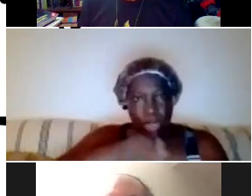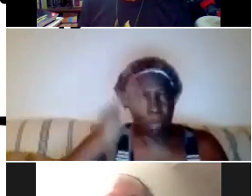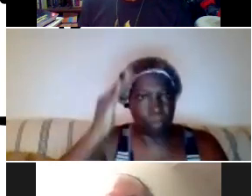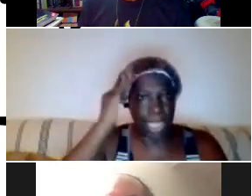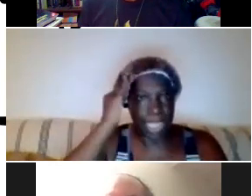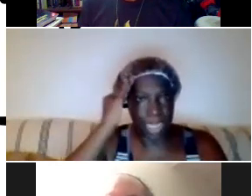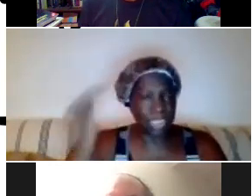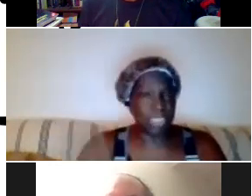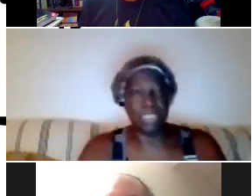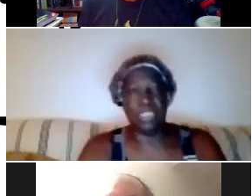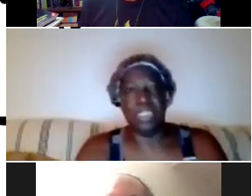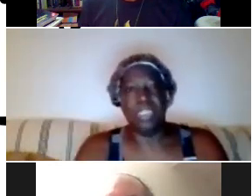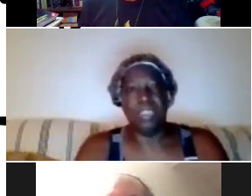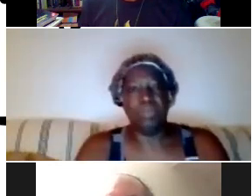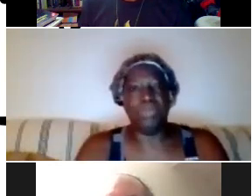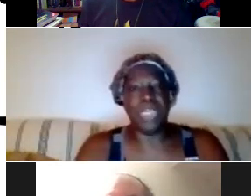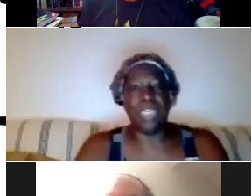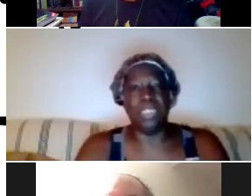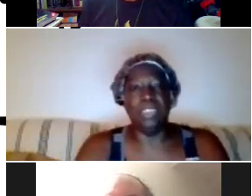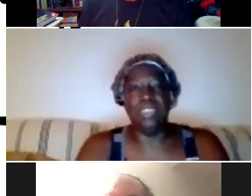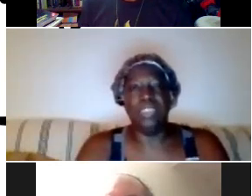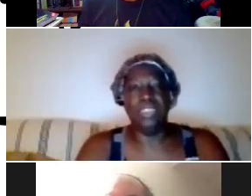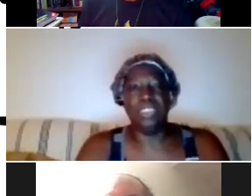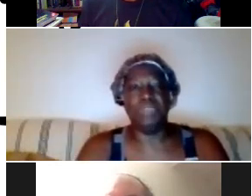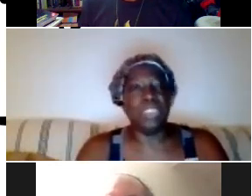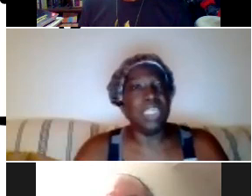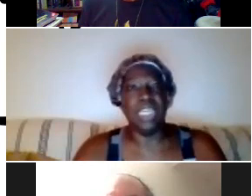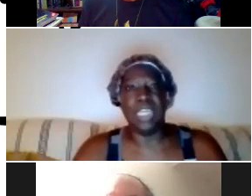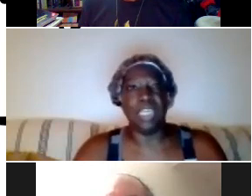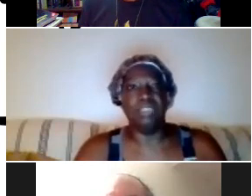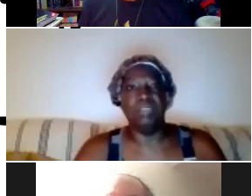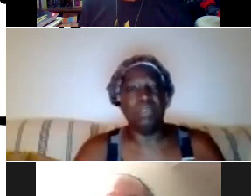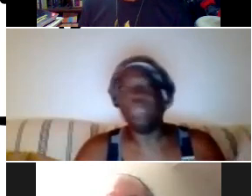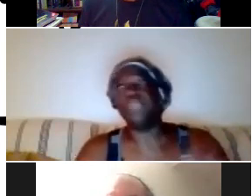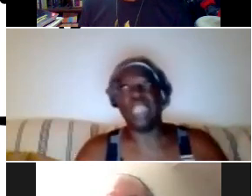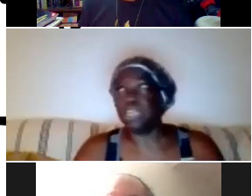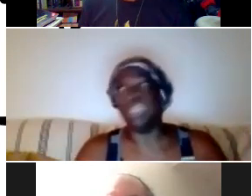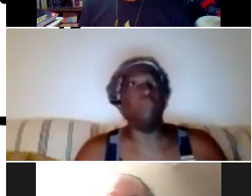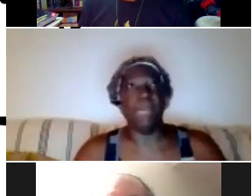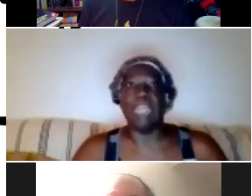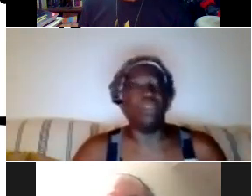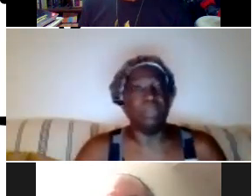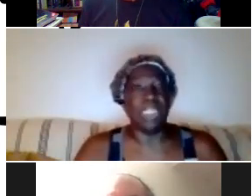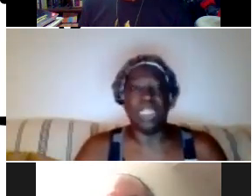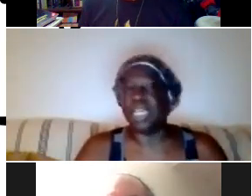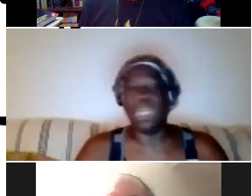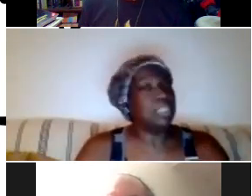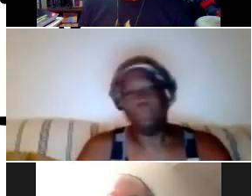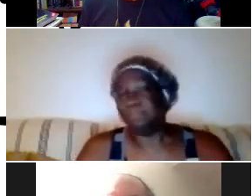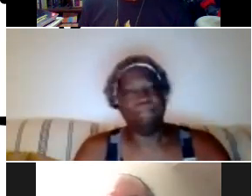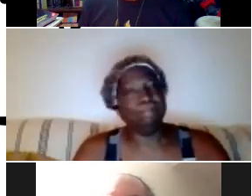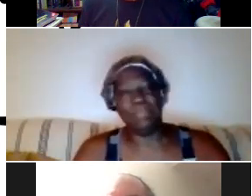never mind. But if you're saying like, oh, forget it or never mind or something like